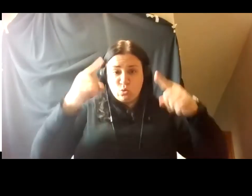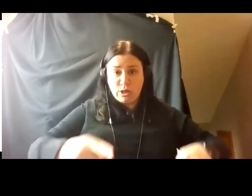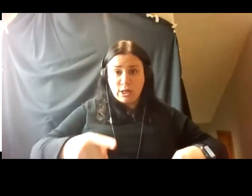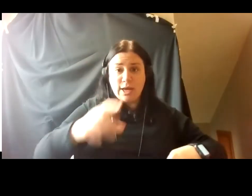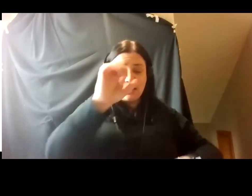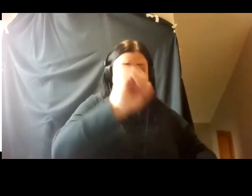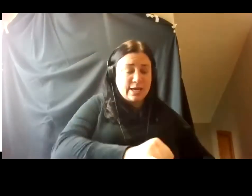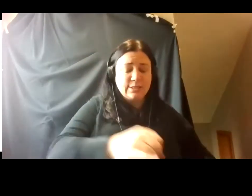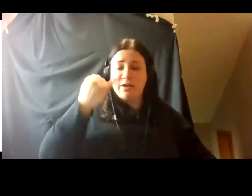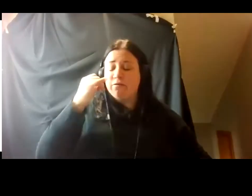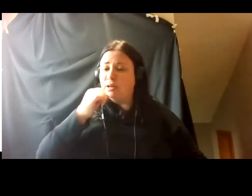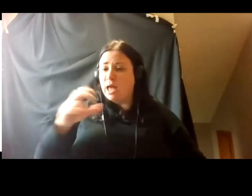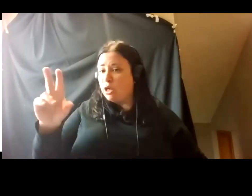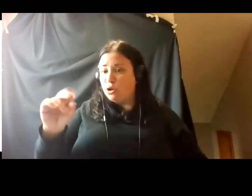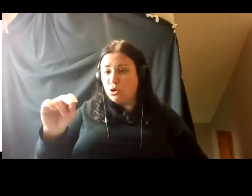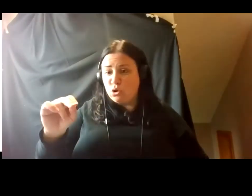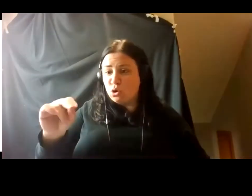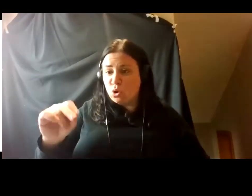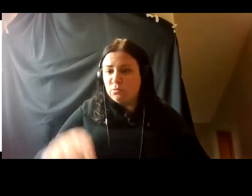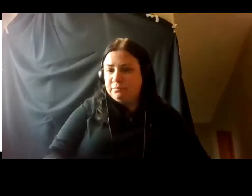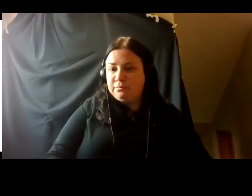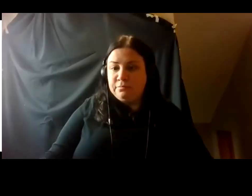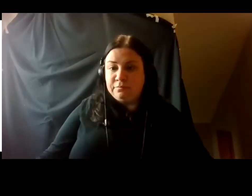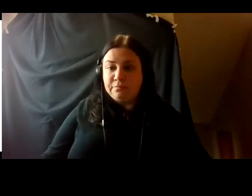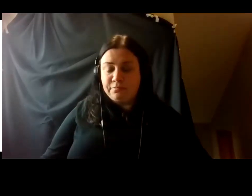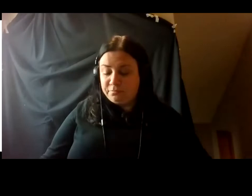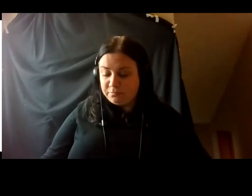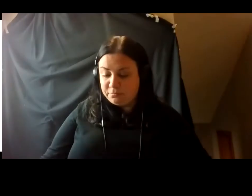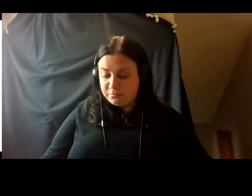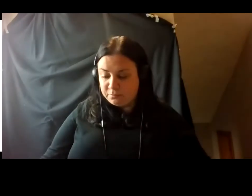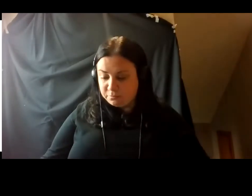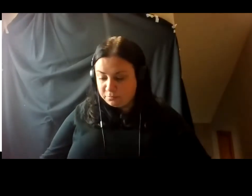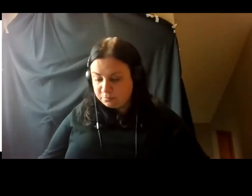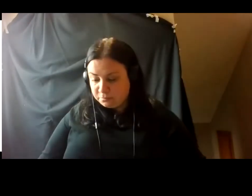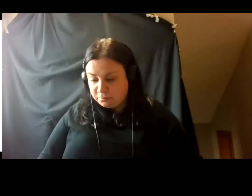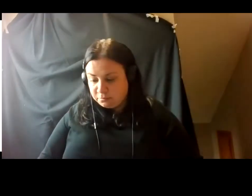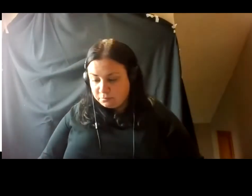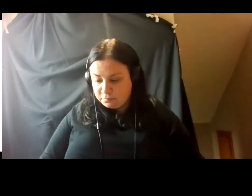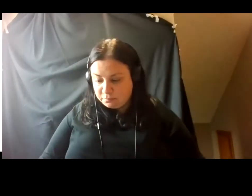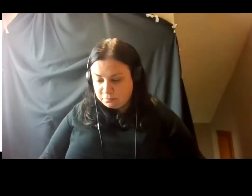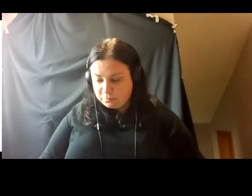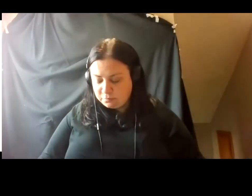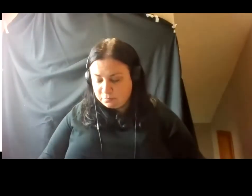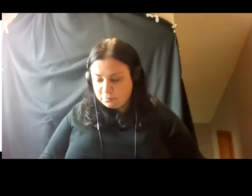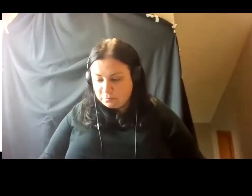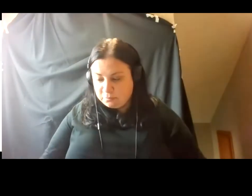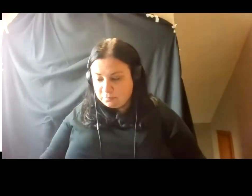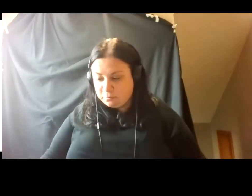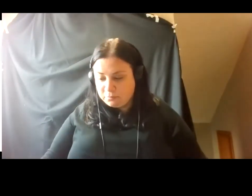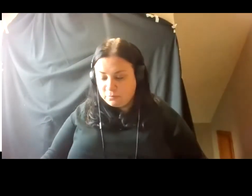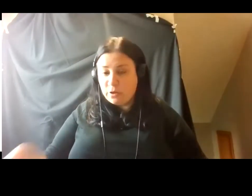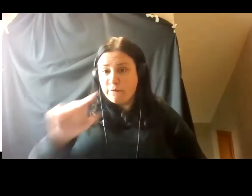I see a bunch of no's. I see a yes, a no, heck yeah. Okay. Now, for those of